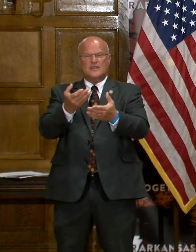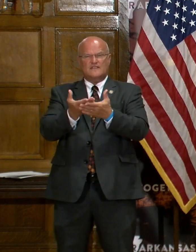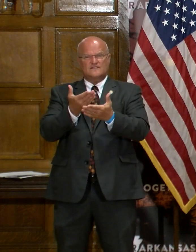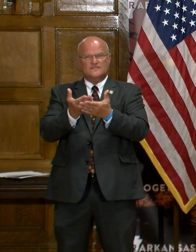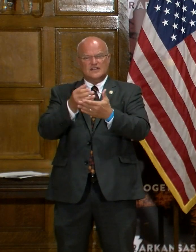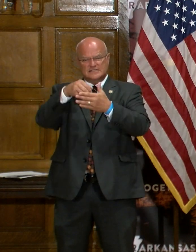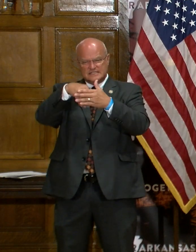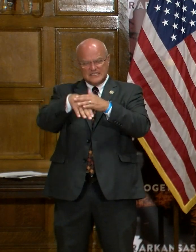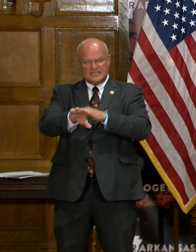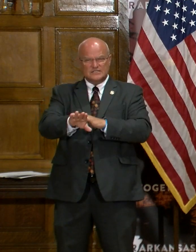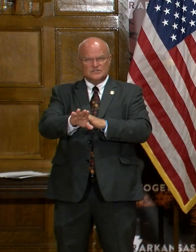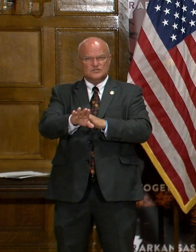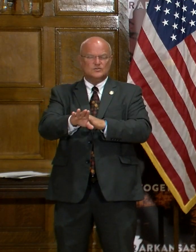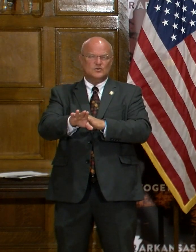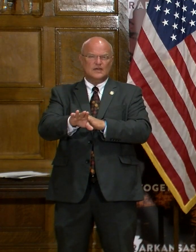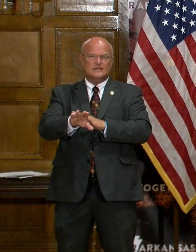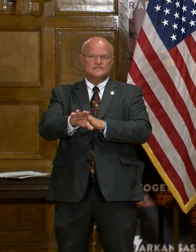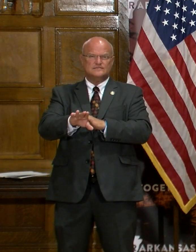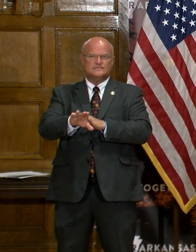funds into